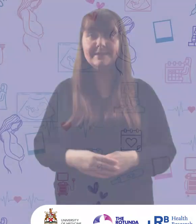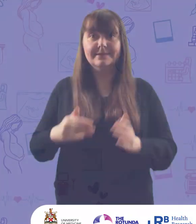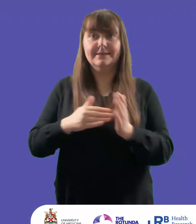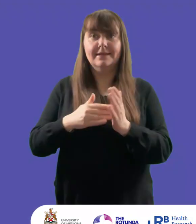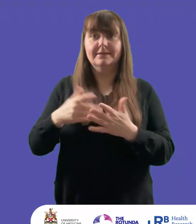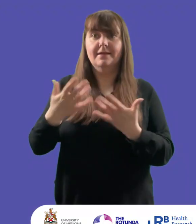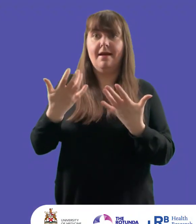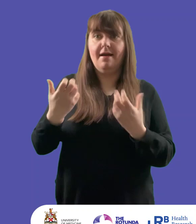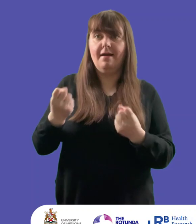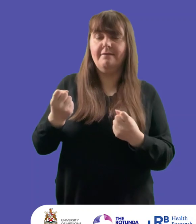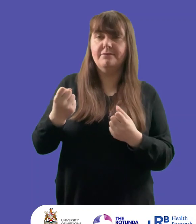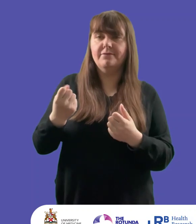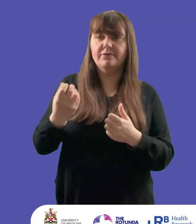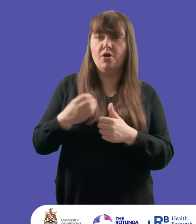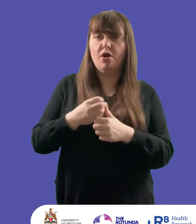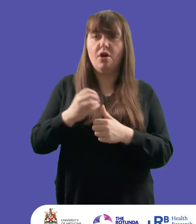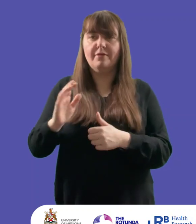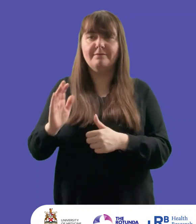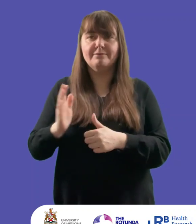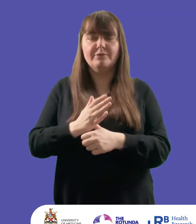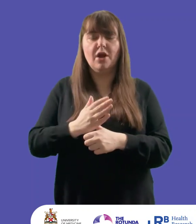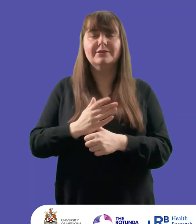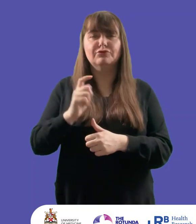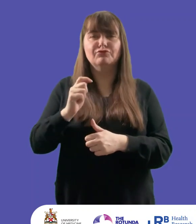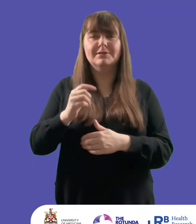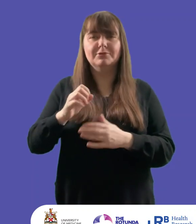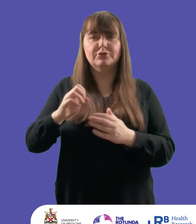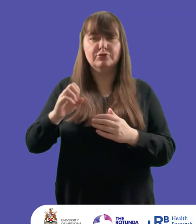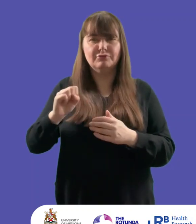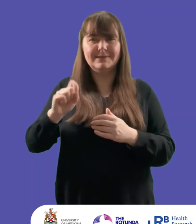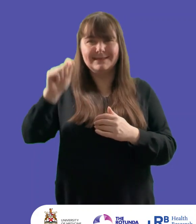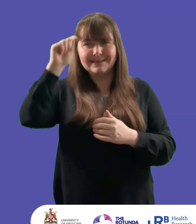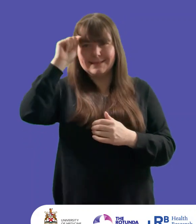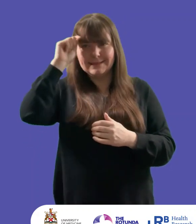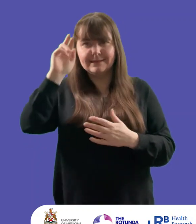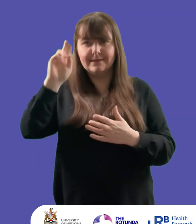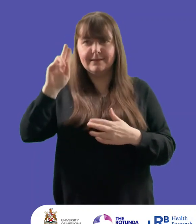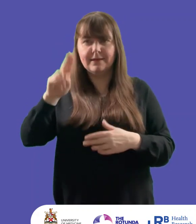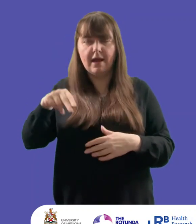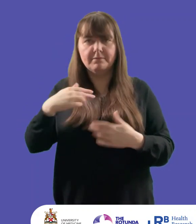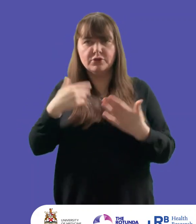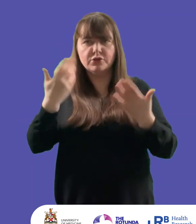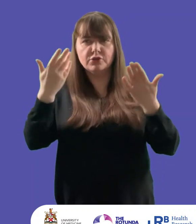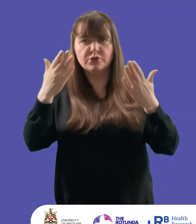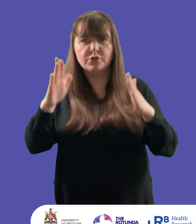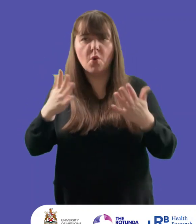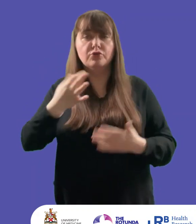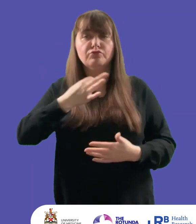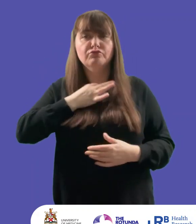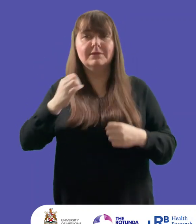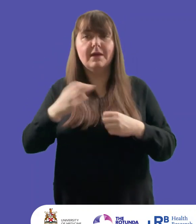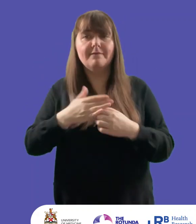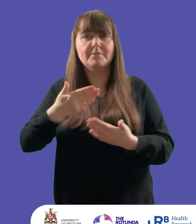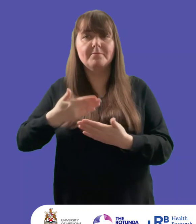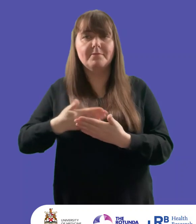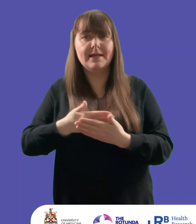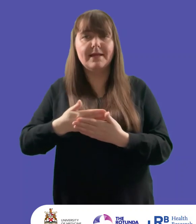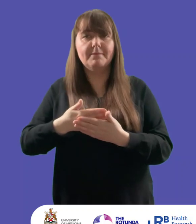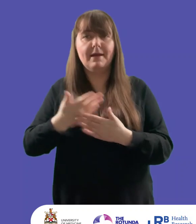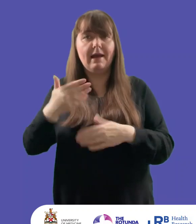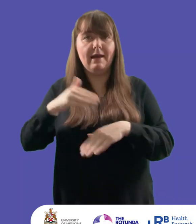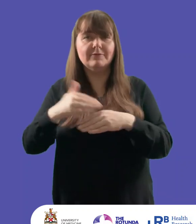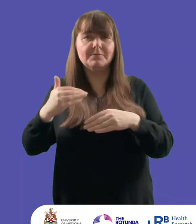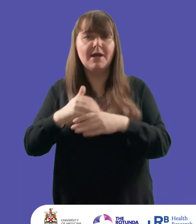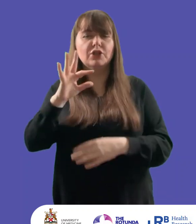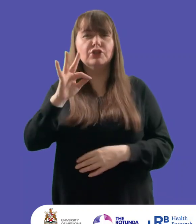Yes, there are other first trimester screening tests that can determine the risk of a baby being